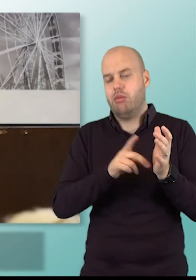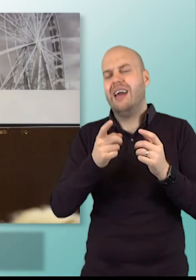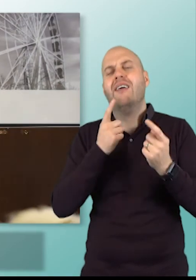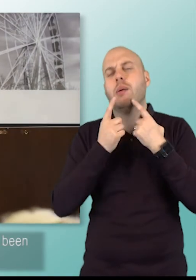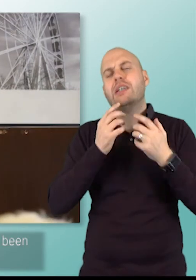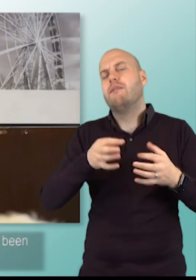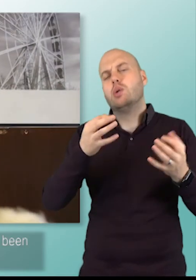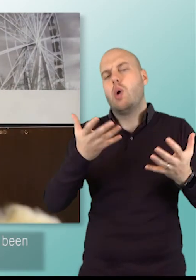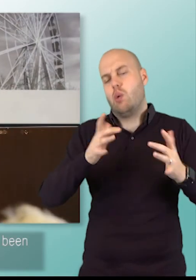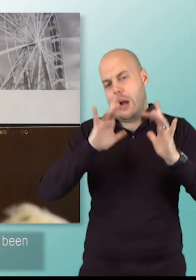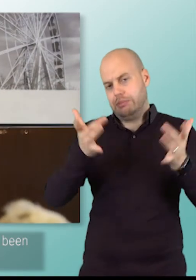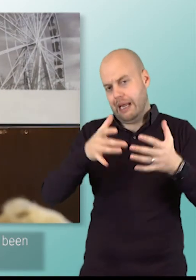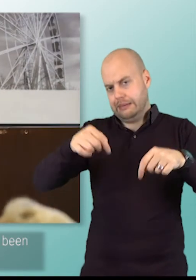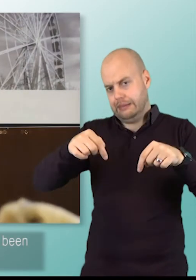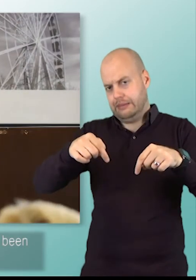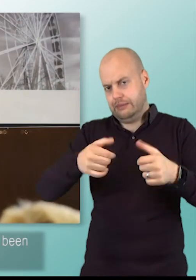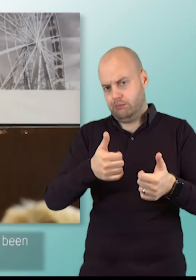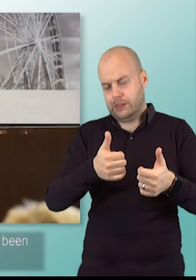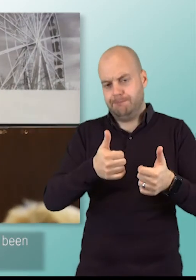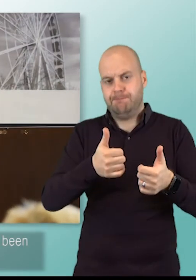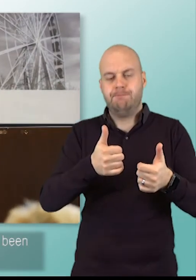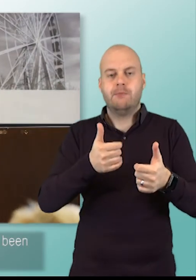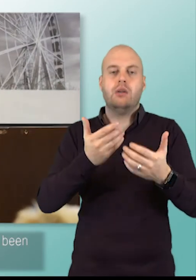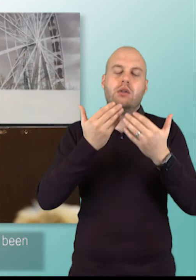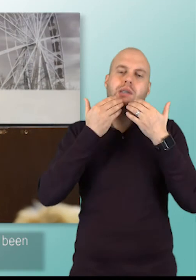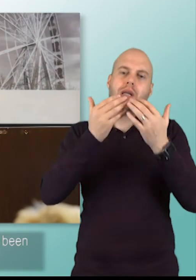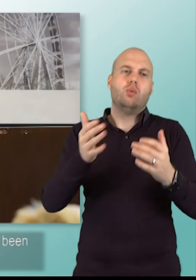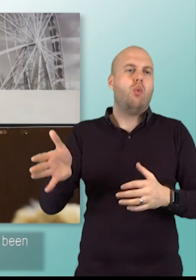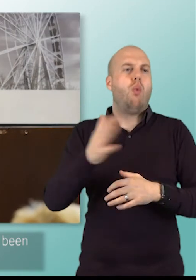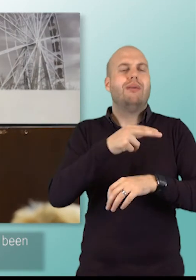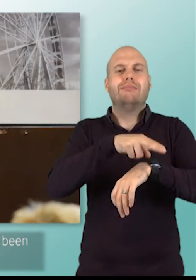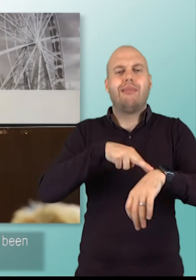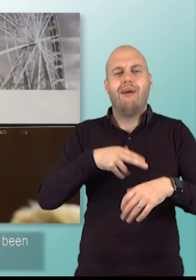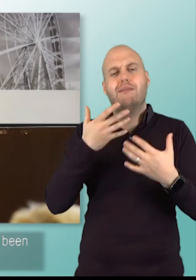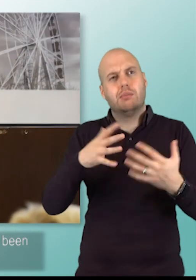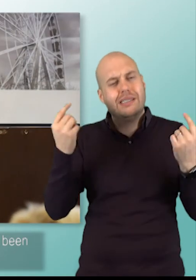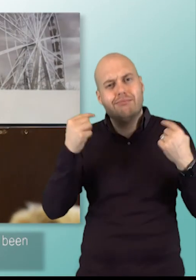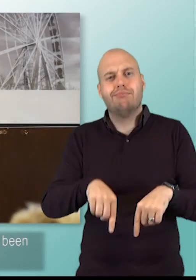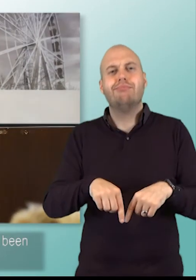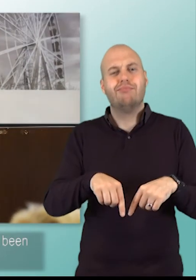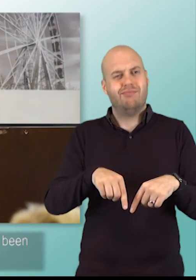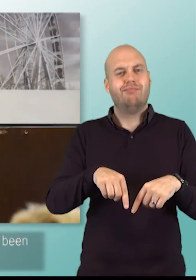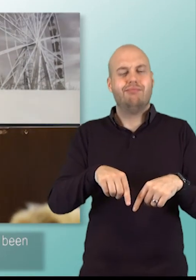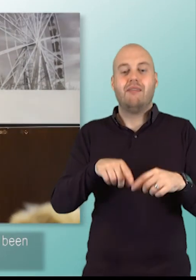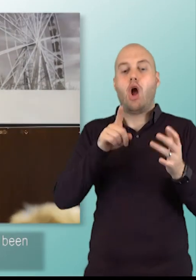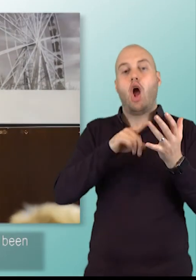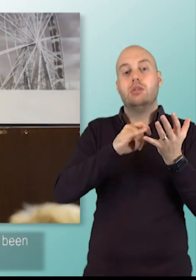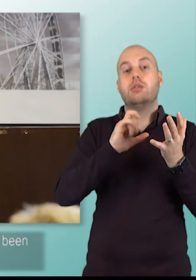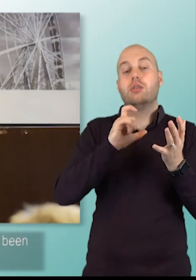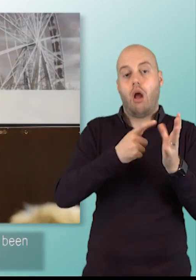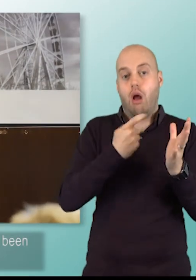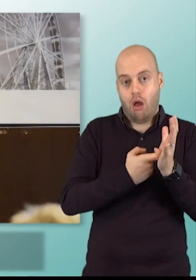website. And thank you to all of the staff that have both input and been here today from Oscar, and